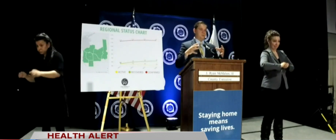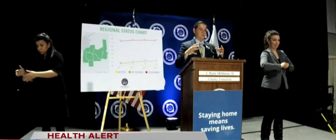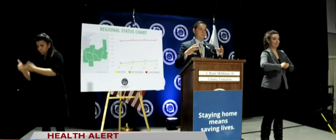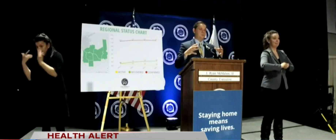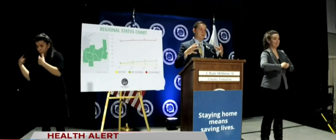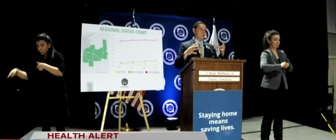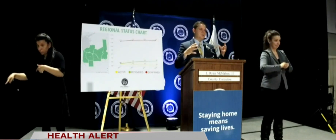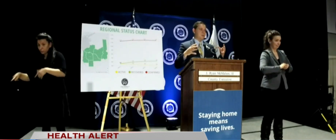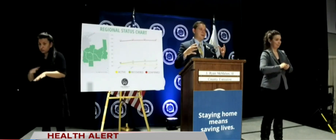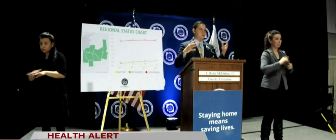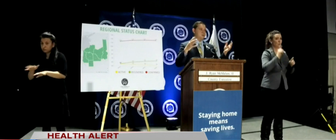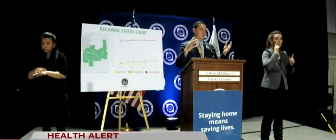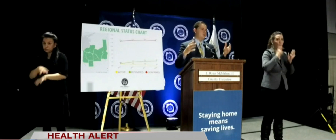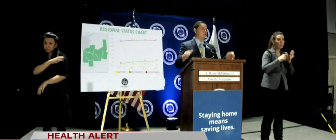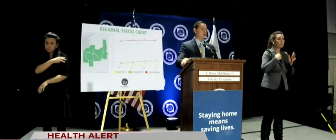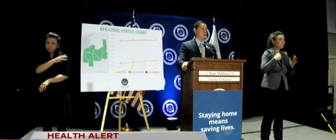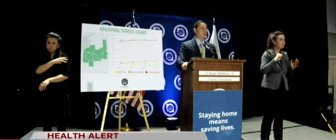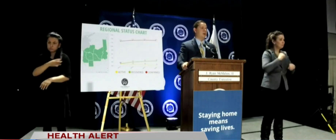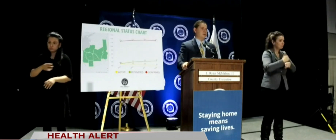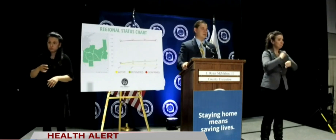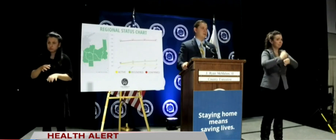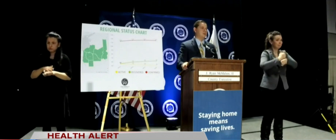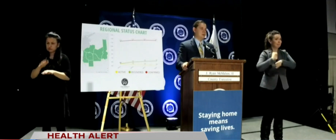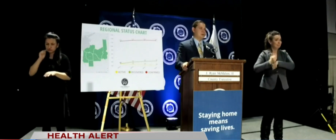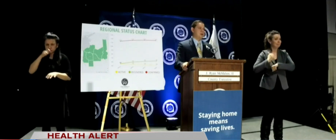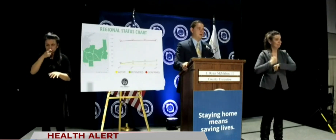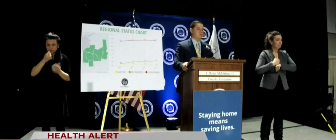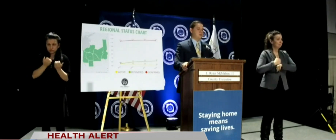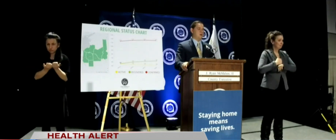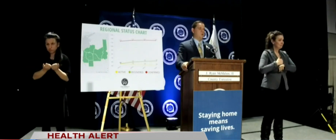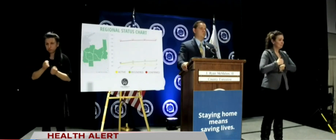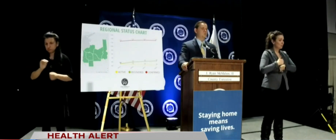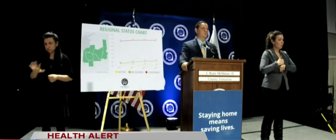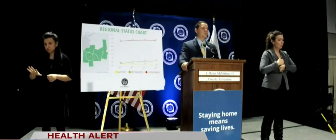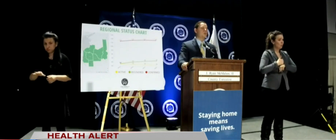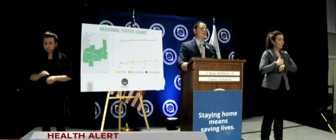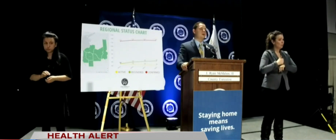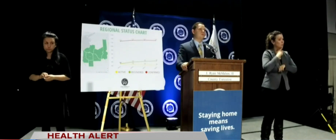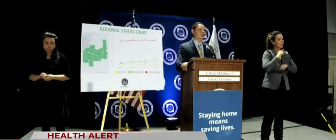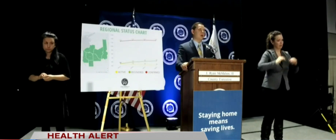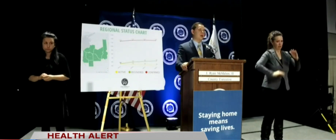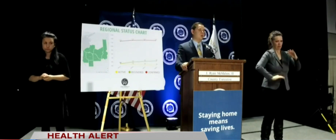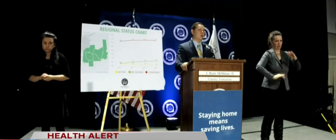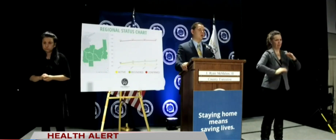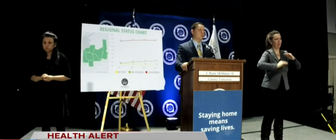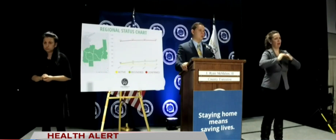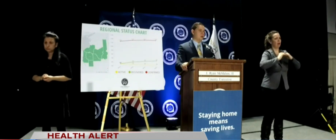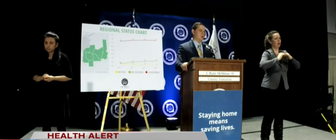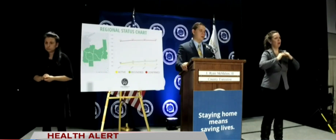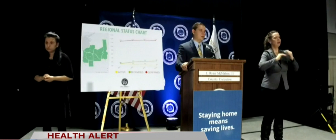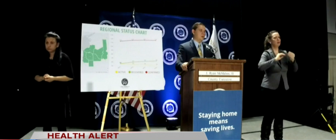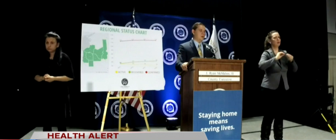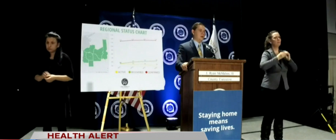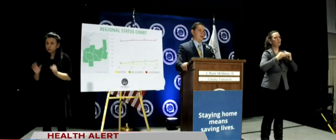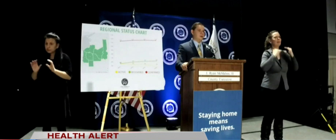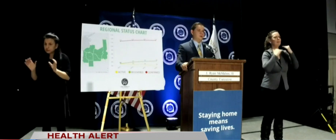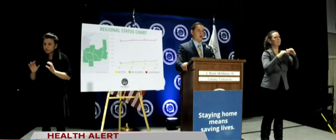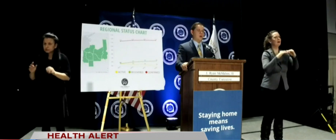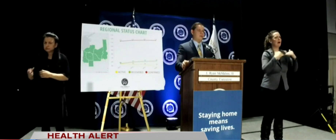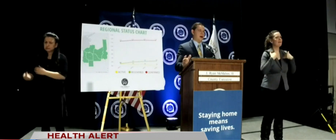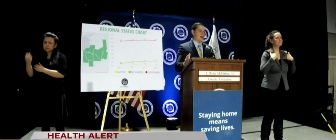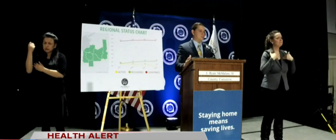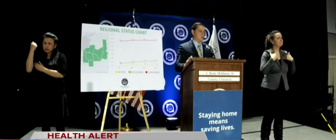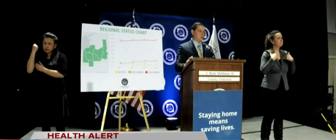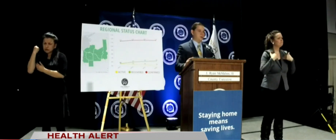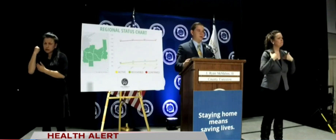people in this space, you build up capacity. And so if you're a rural community and you